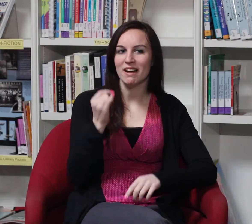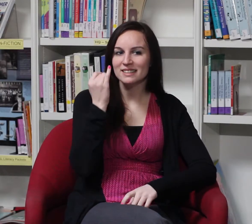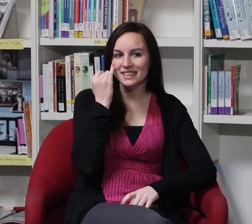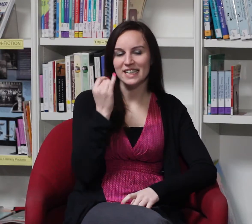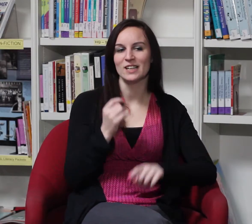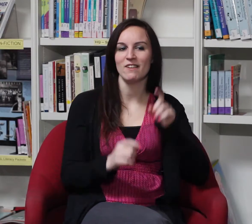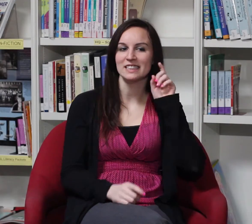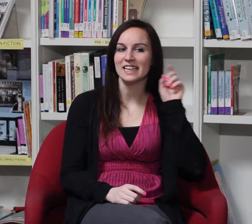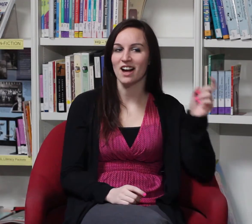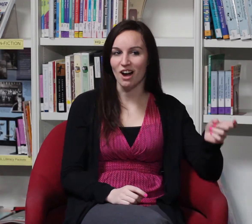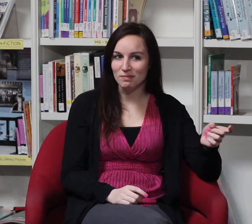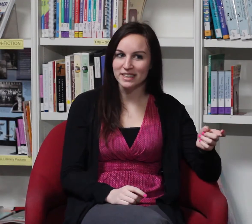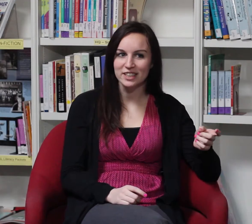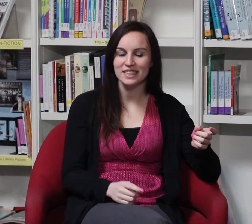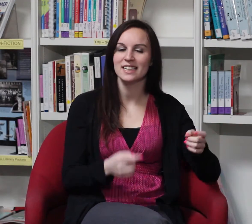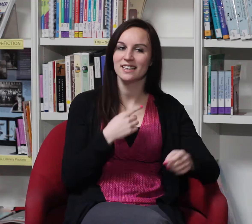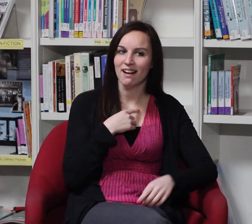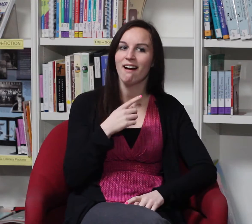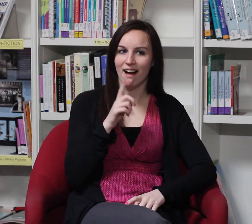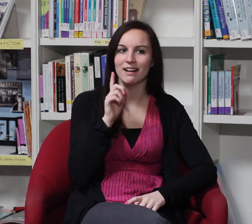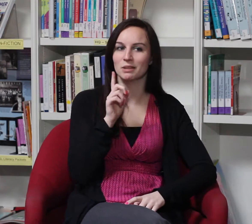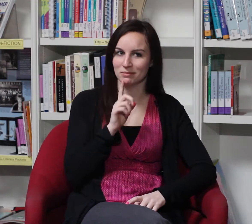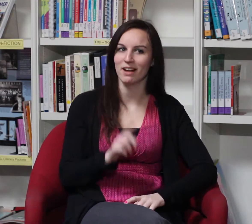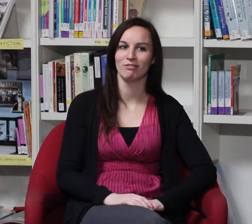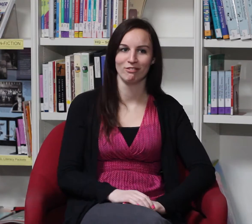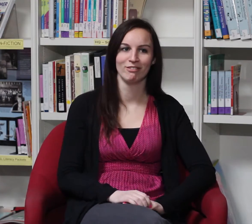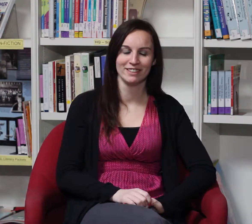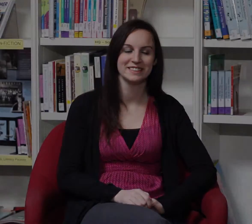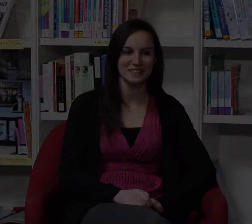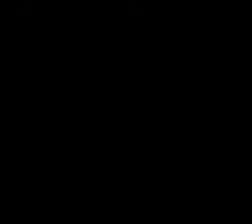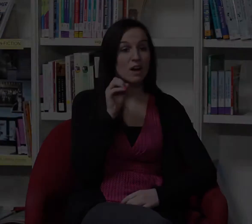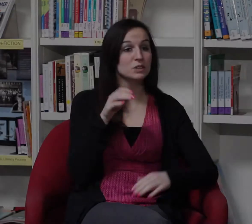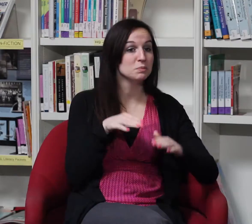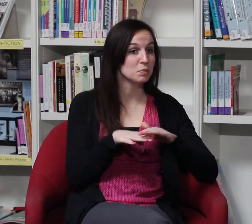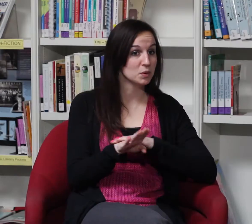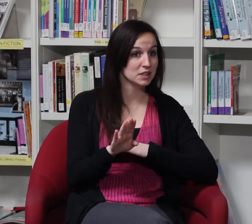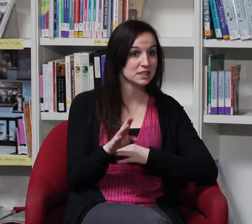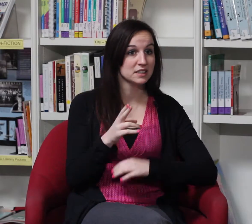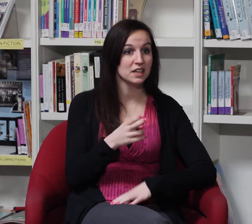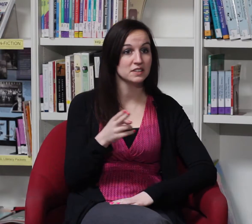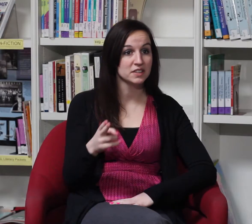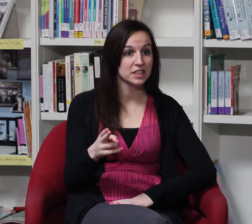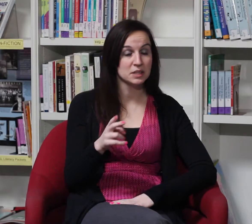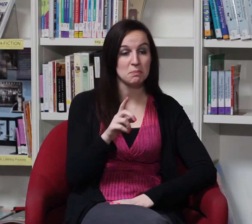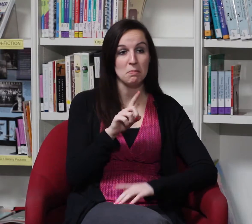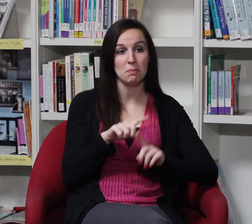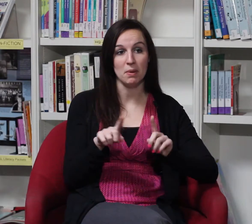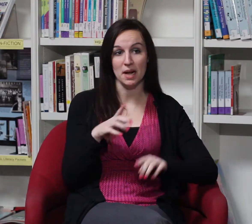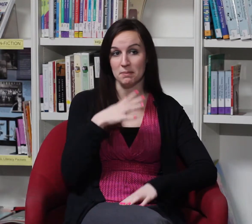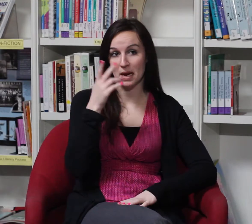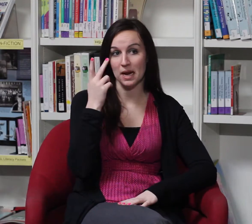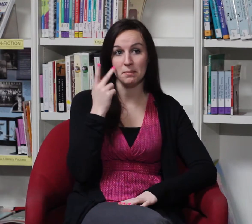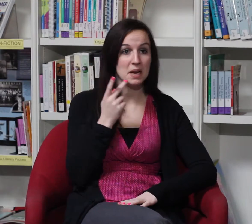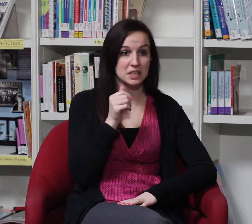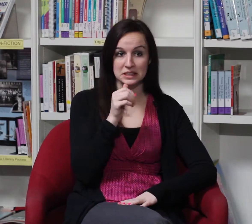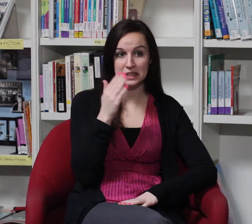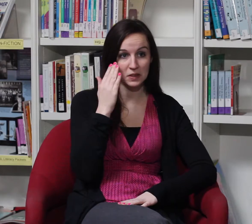but if I take off my hearing aid, I am deaf. I was born hard of hearing, but my parents didn't